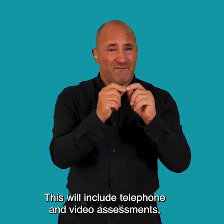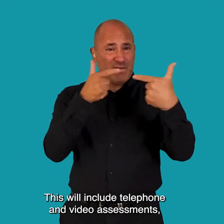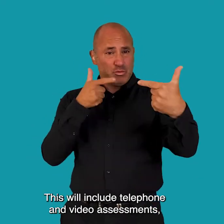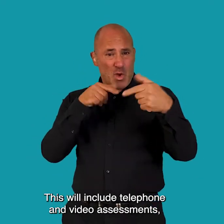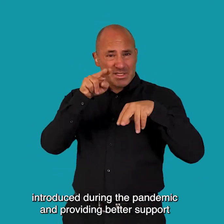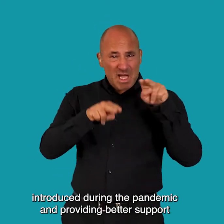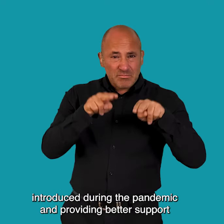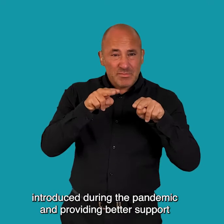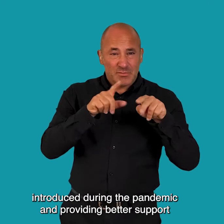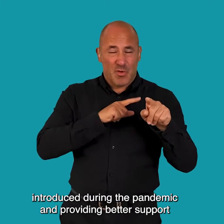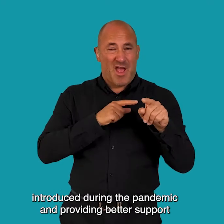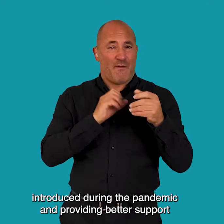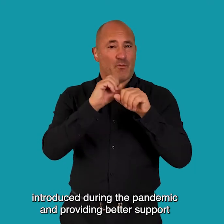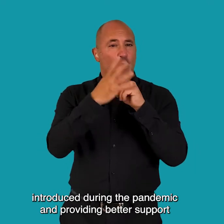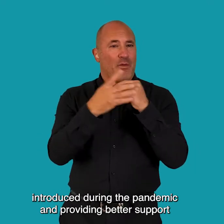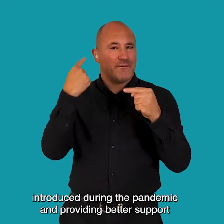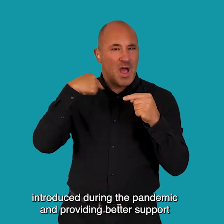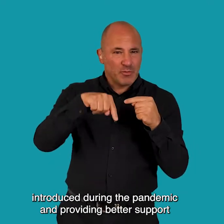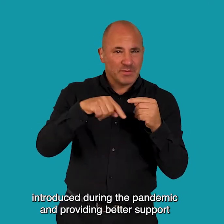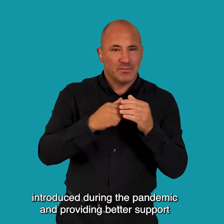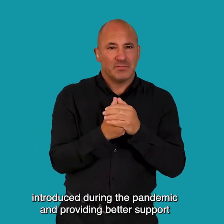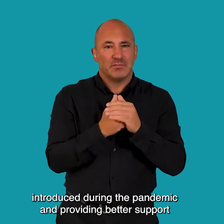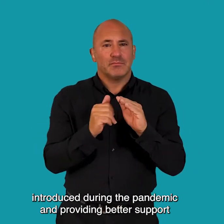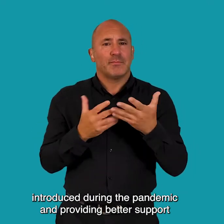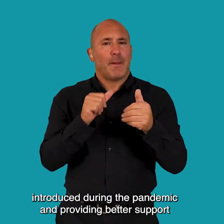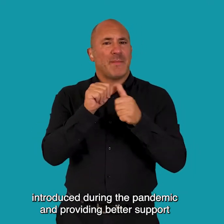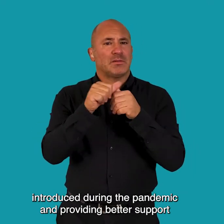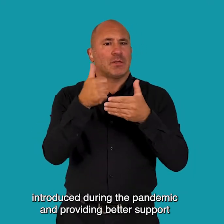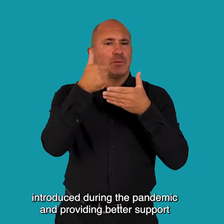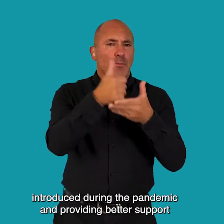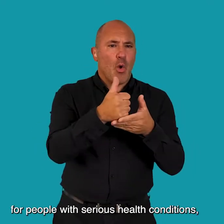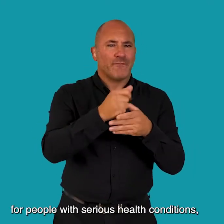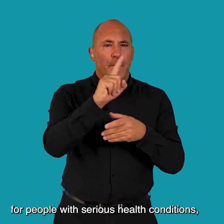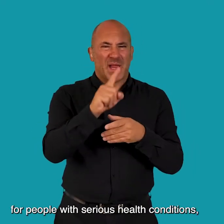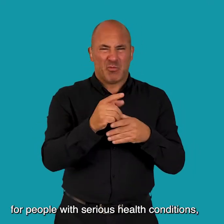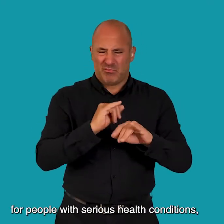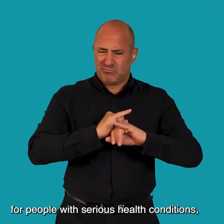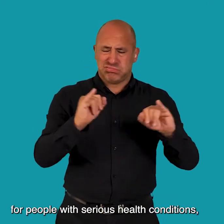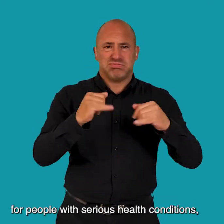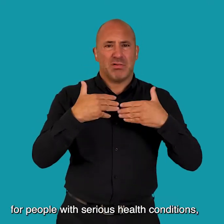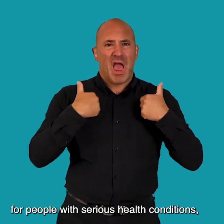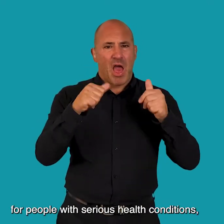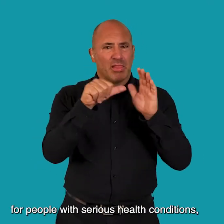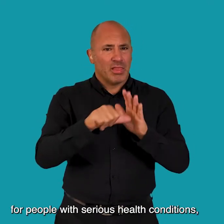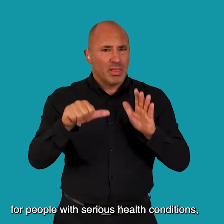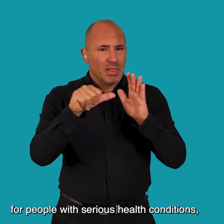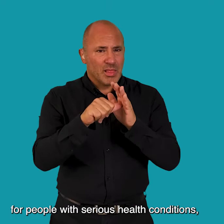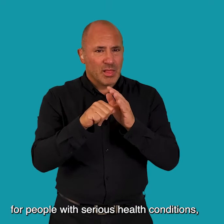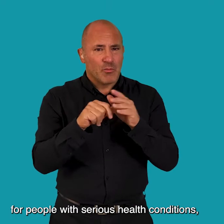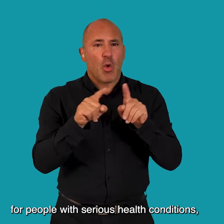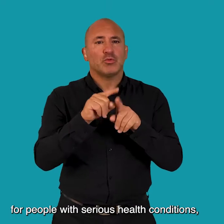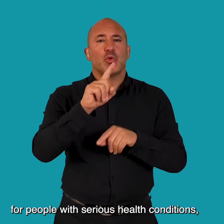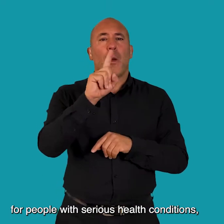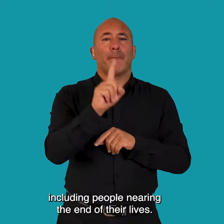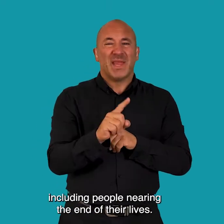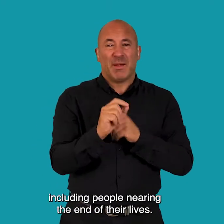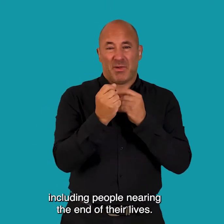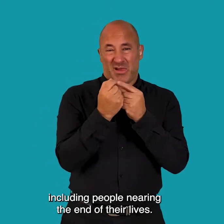assessments, introduced during the pandemic, and providing better support for people with serious health conditions, including